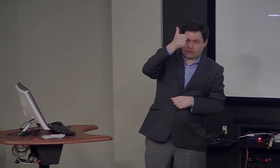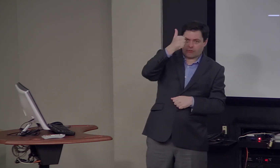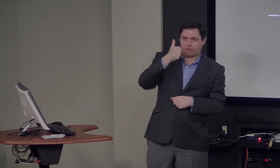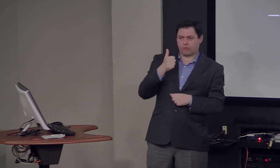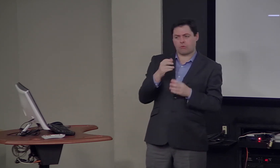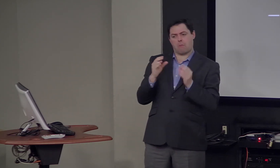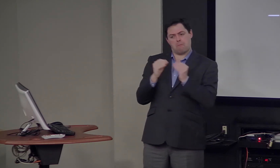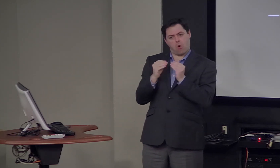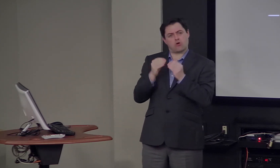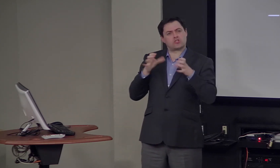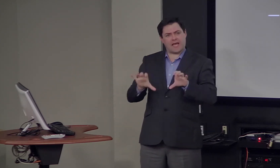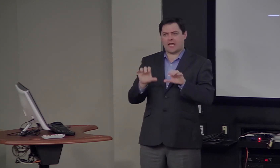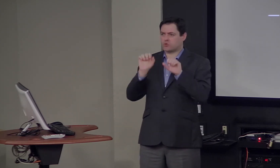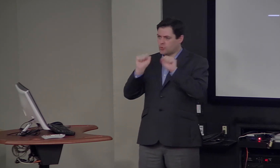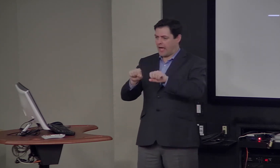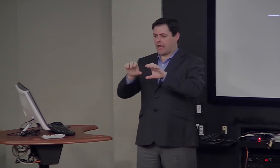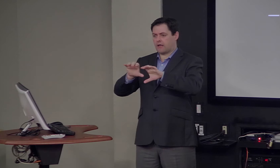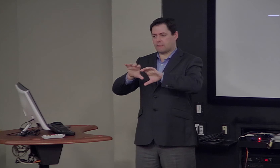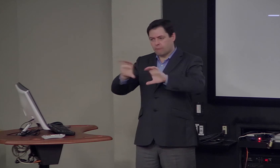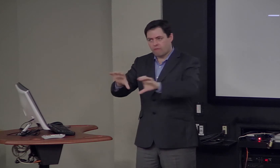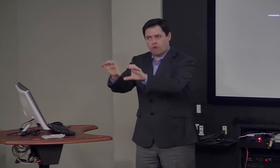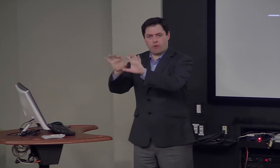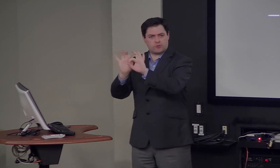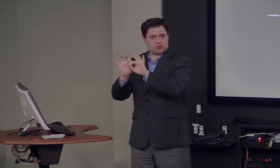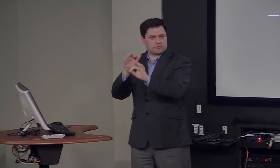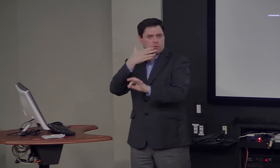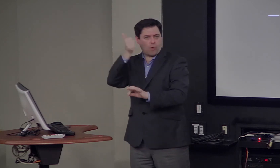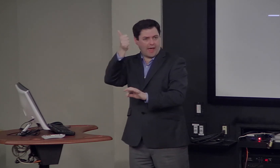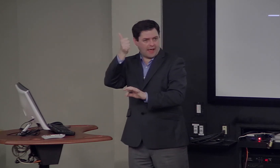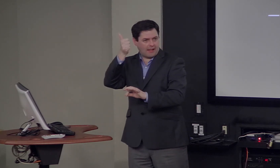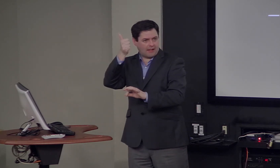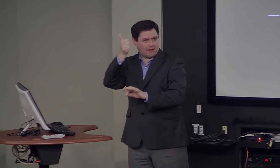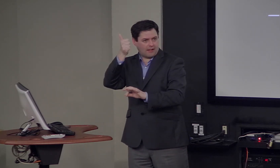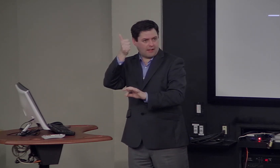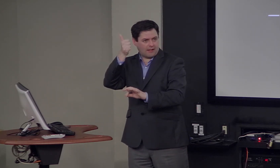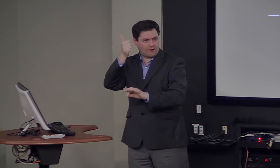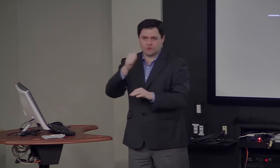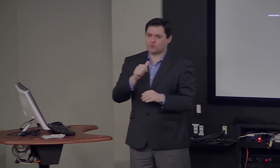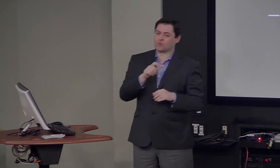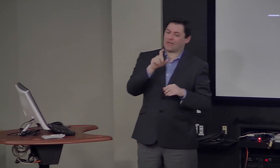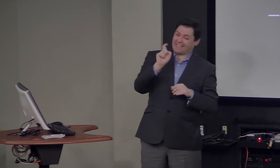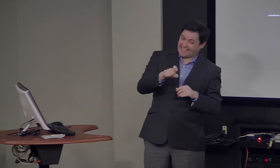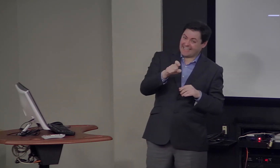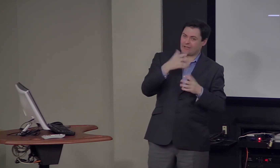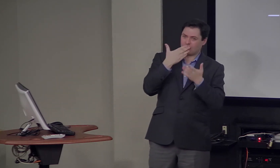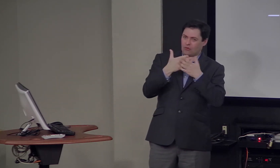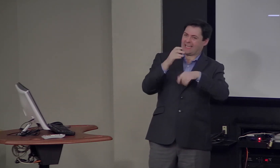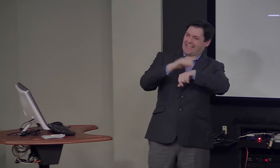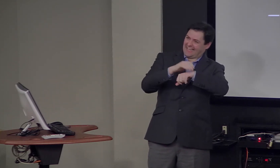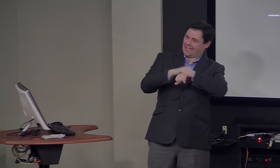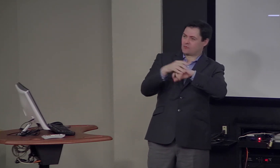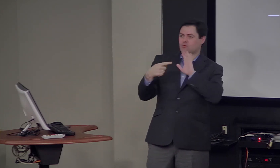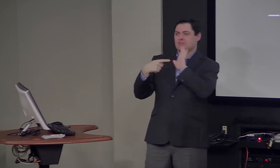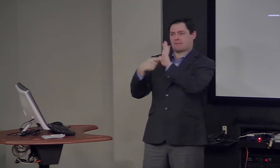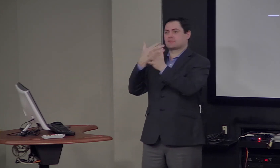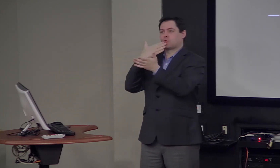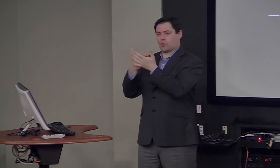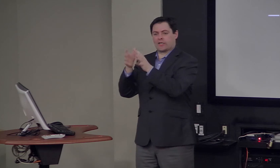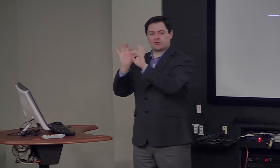continue to work on their English skills while they're in training, these student interpreters can actually perform better on English tests during their exit